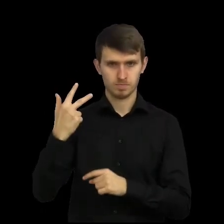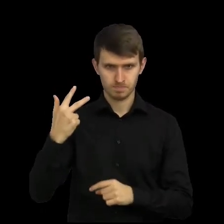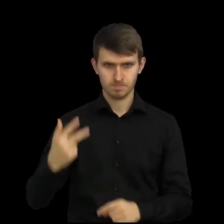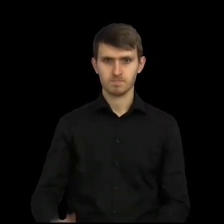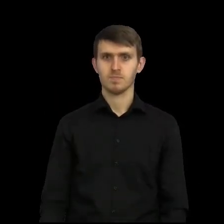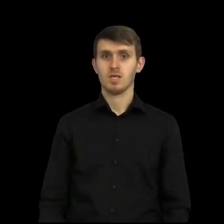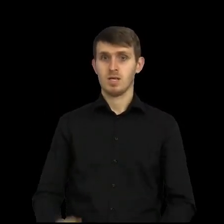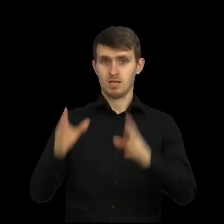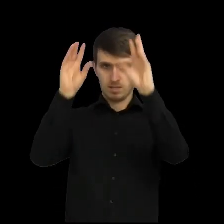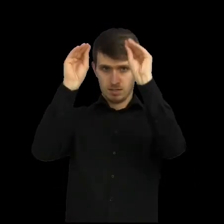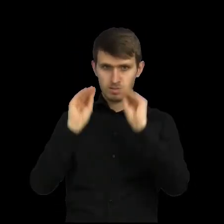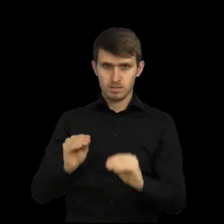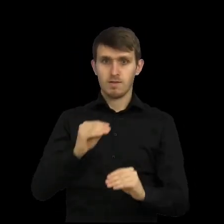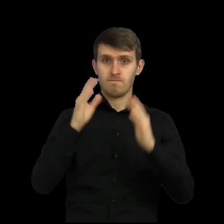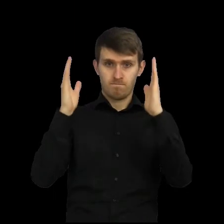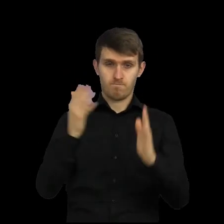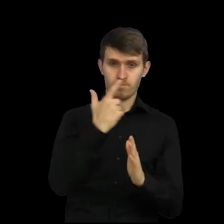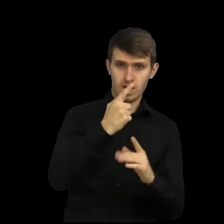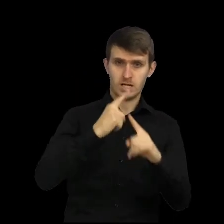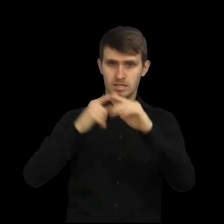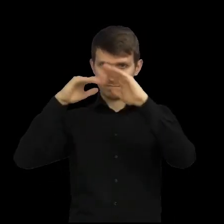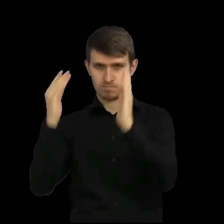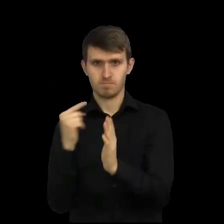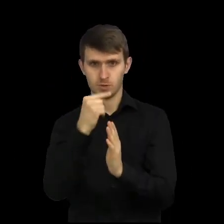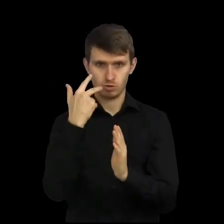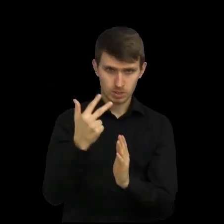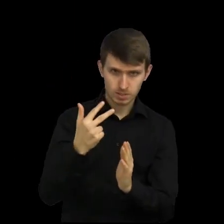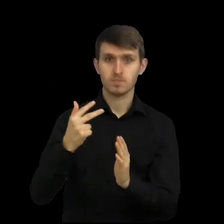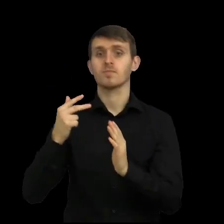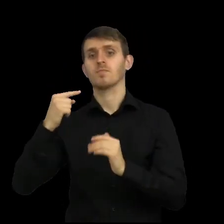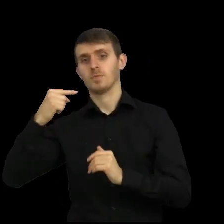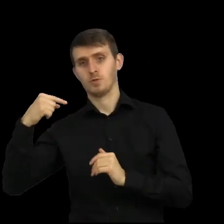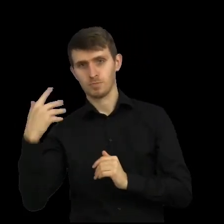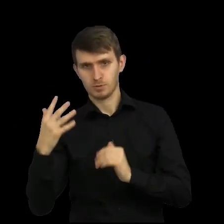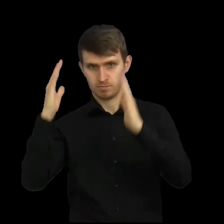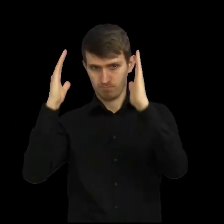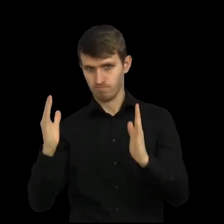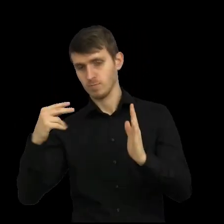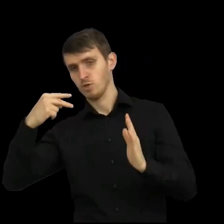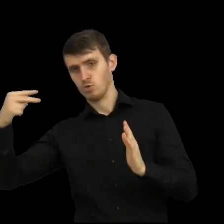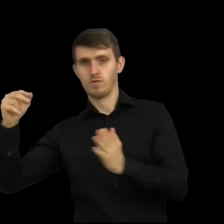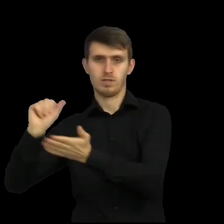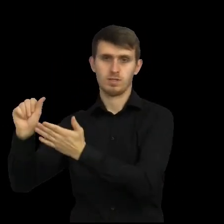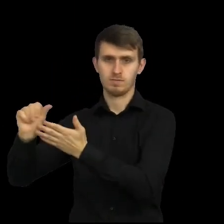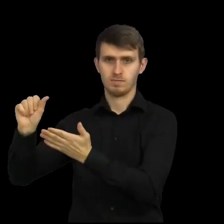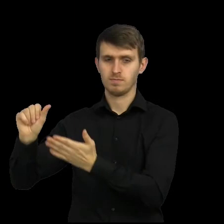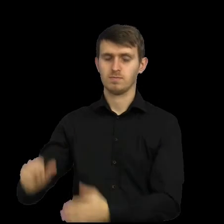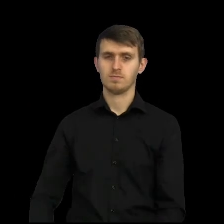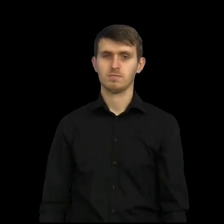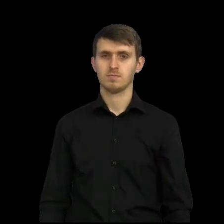the absolute value of 2 times negative 3 minus 5 should be equal to 11.